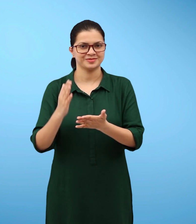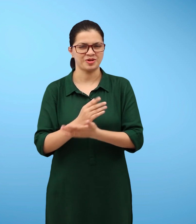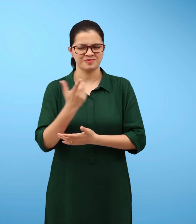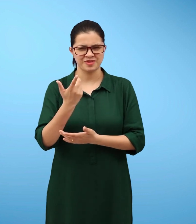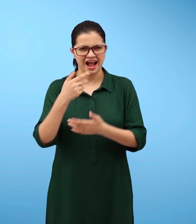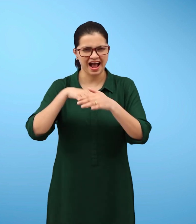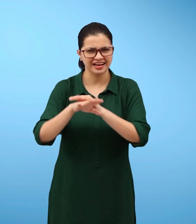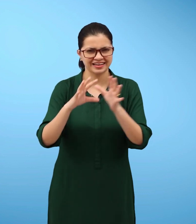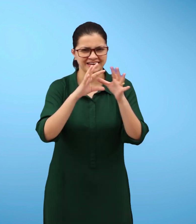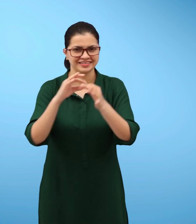Page number